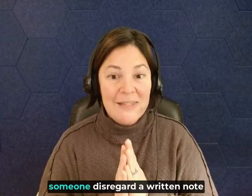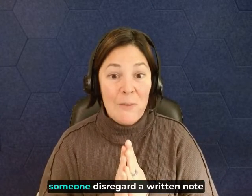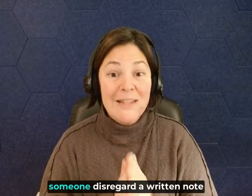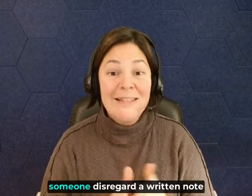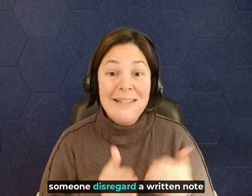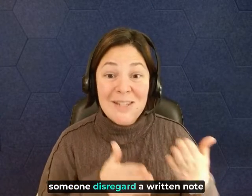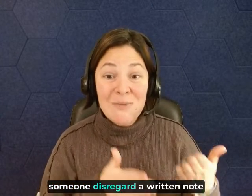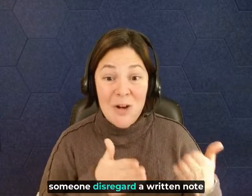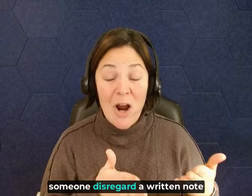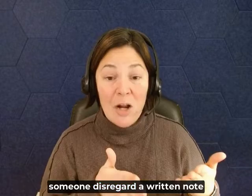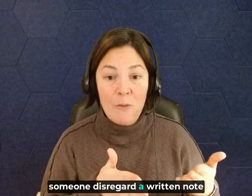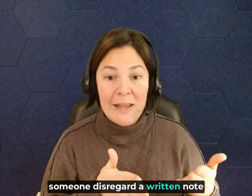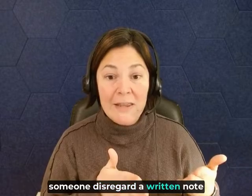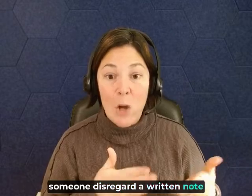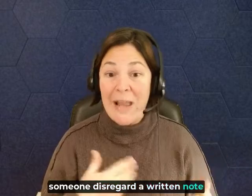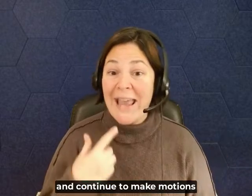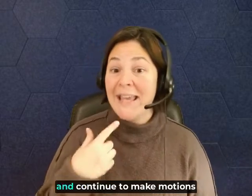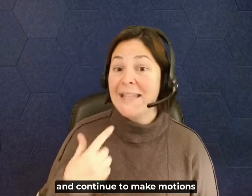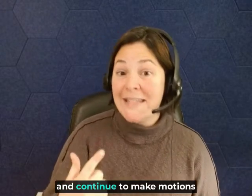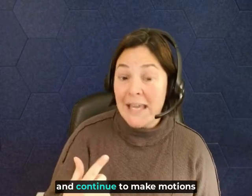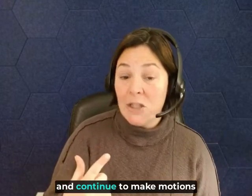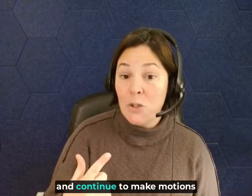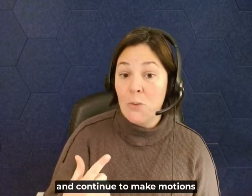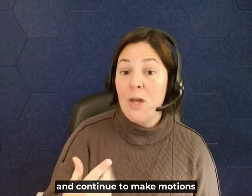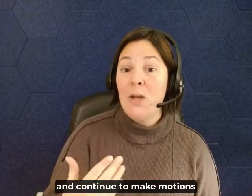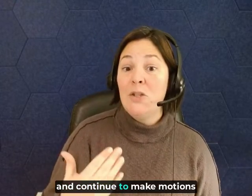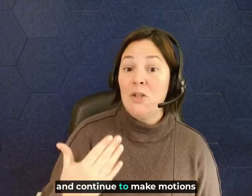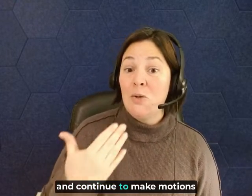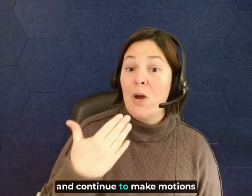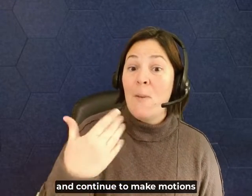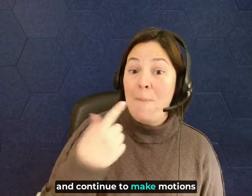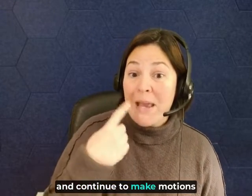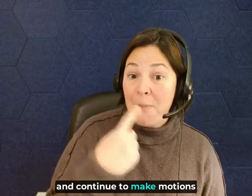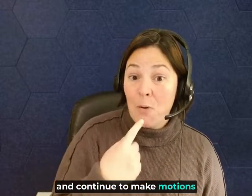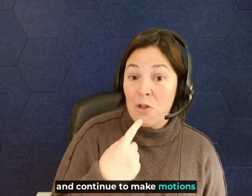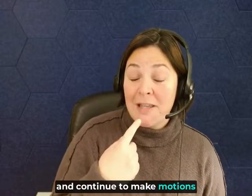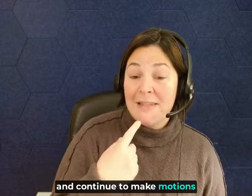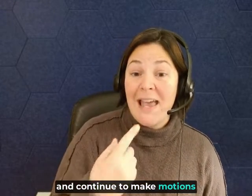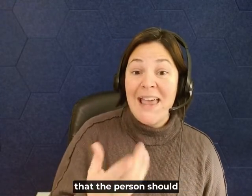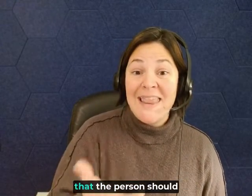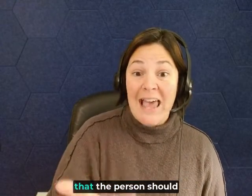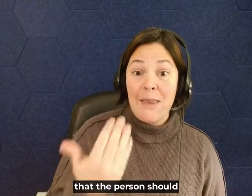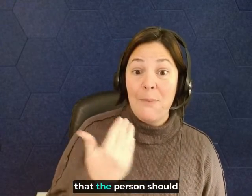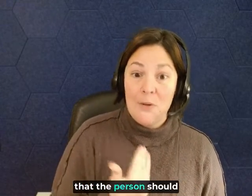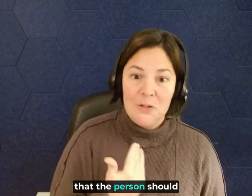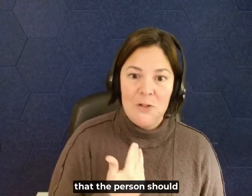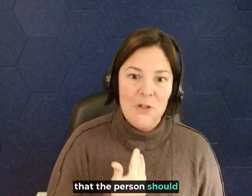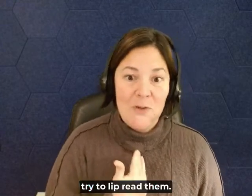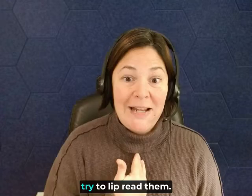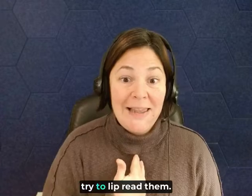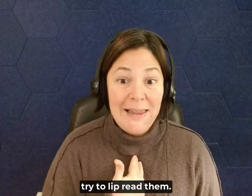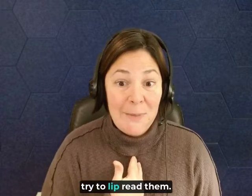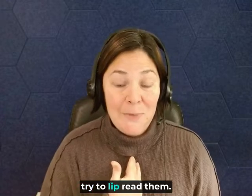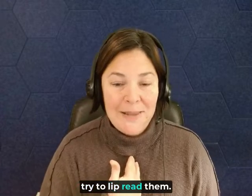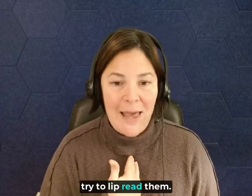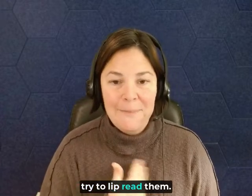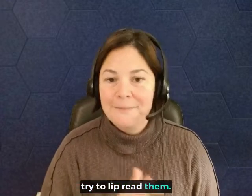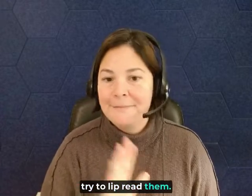someone disregard a written note and continue to make motions that the person should try to lip read them.